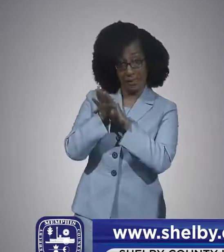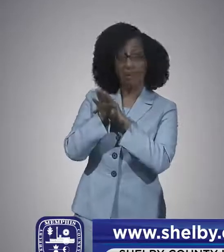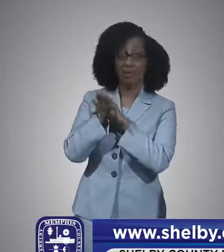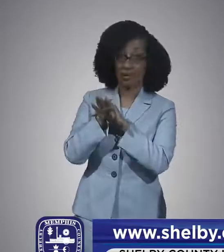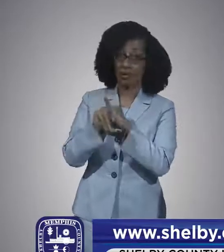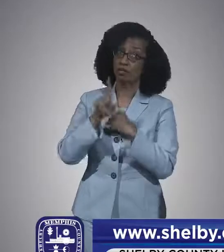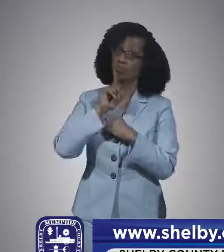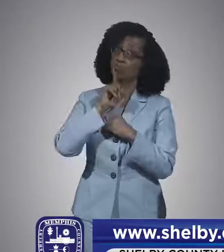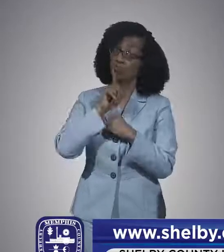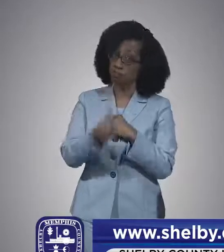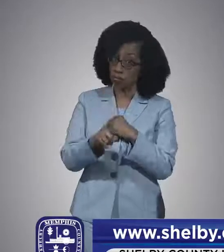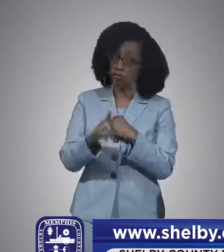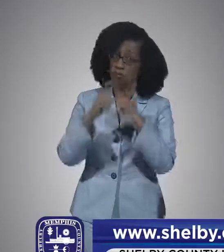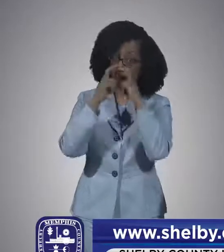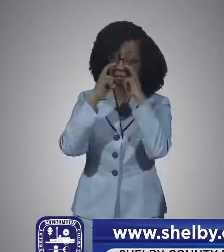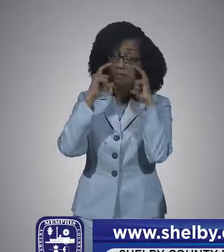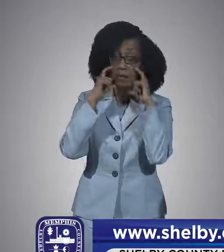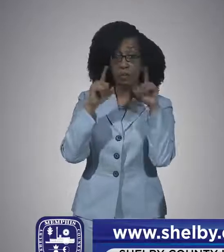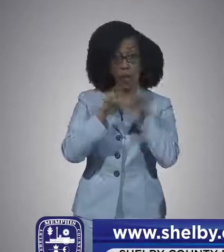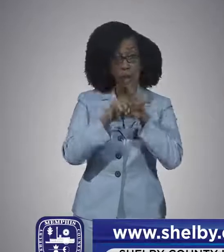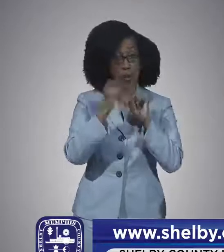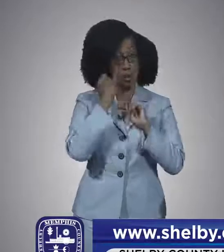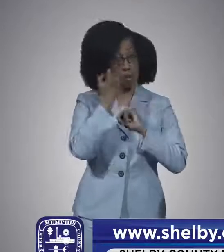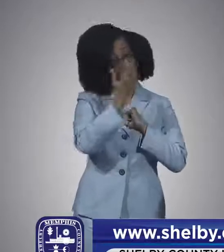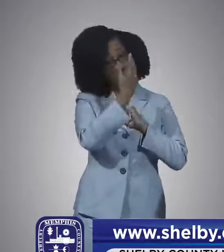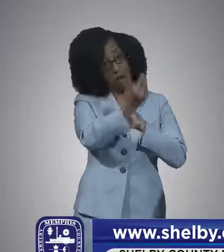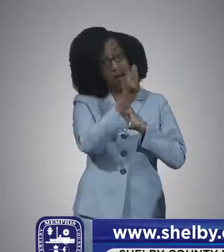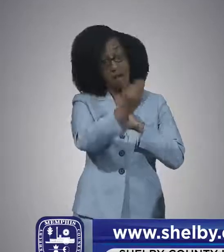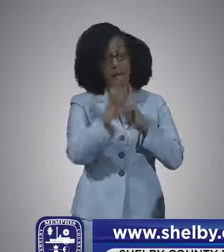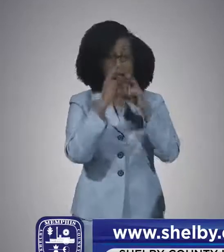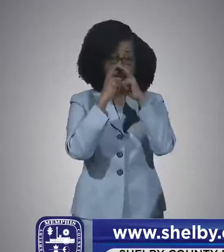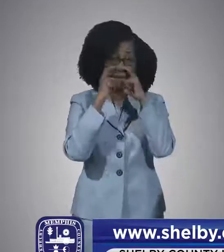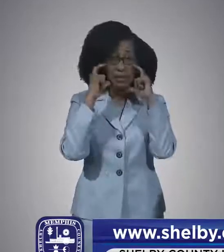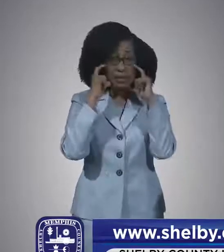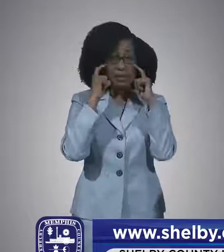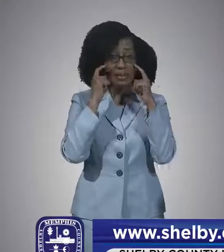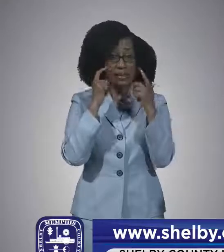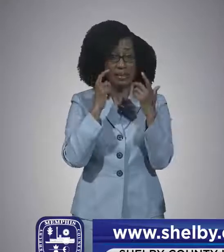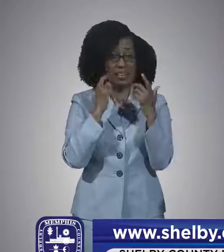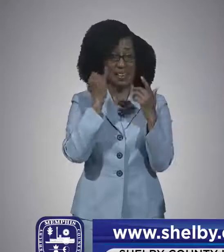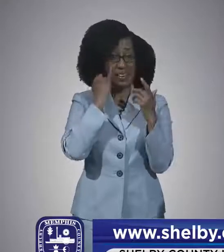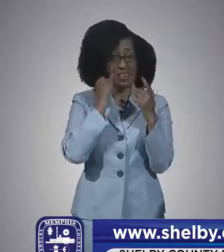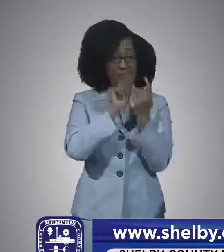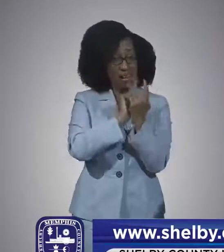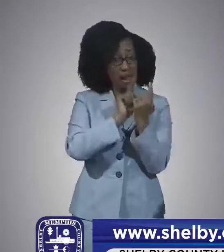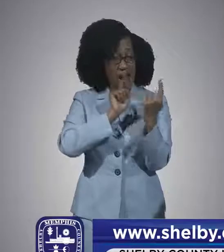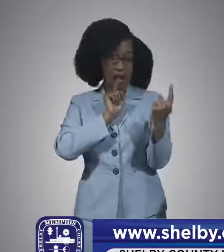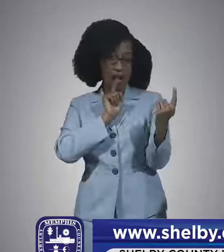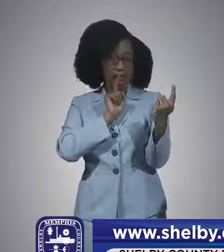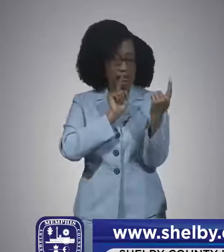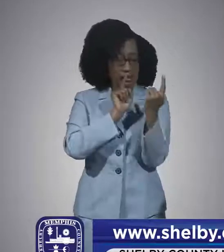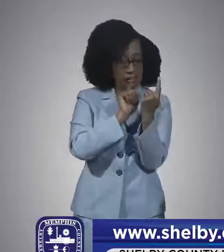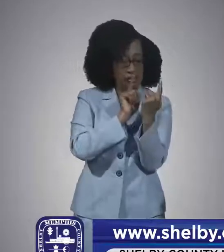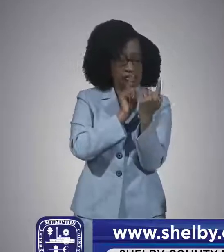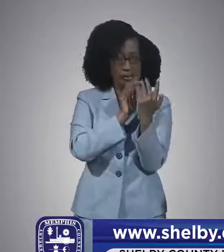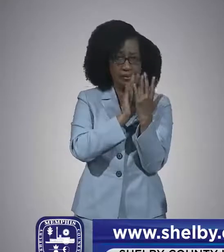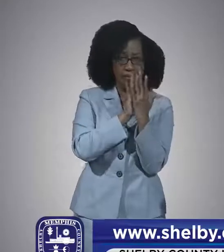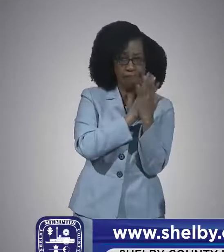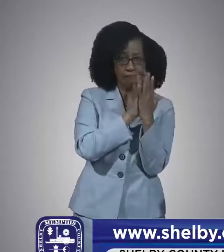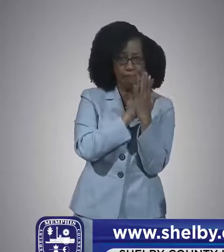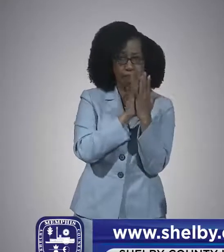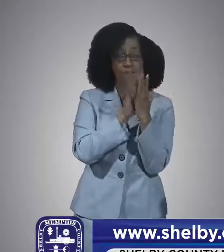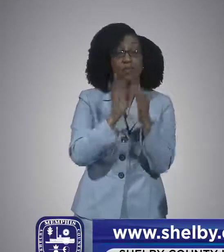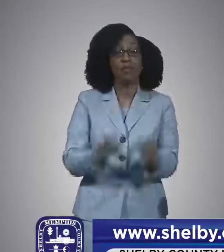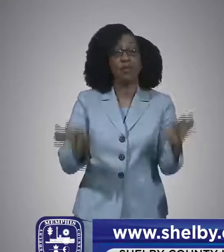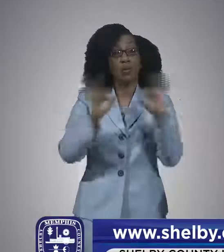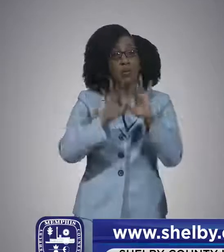when we're in outdoor spaces that make social distancing difficult, and